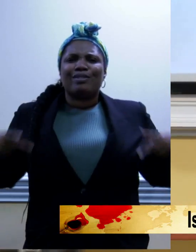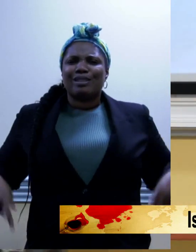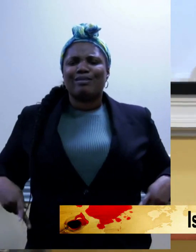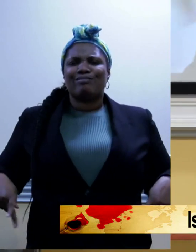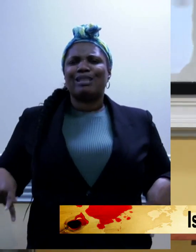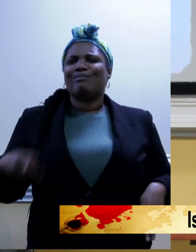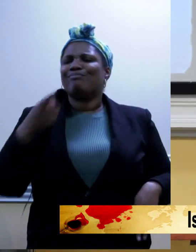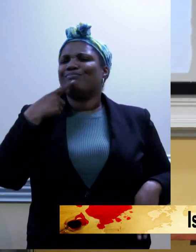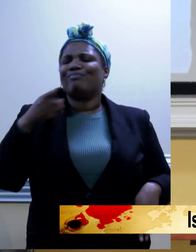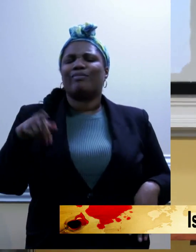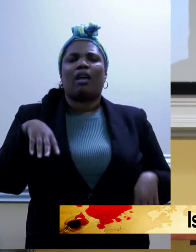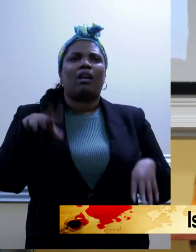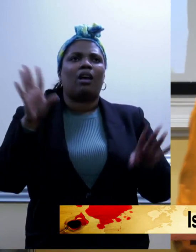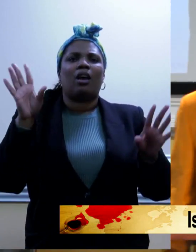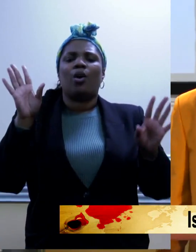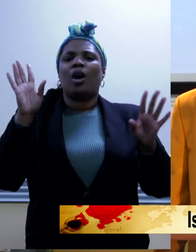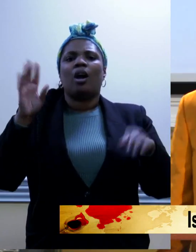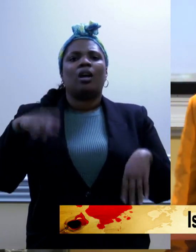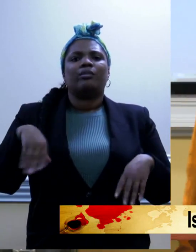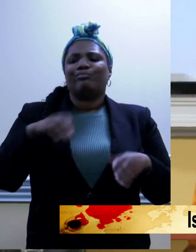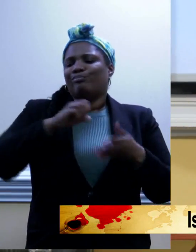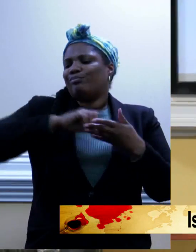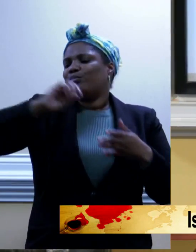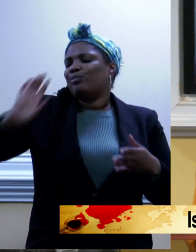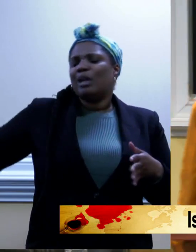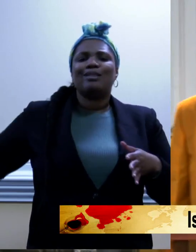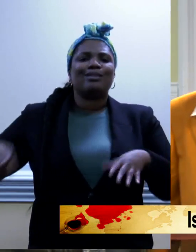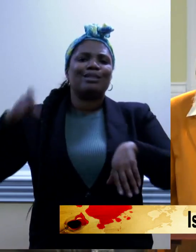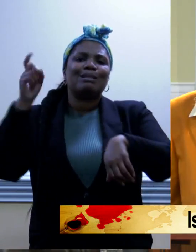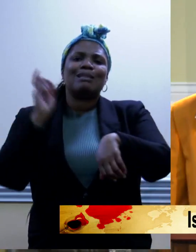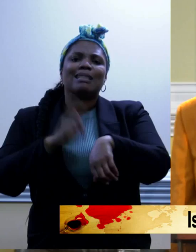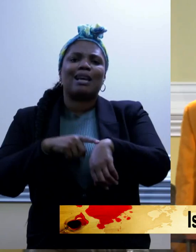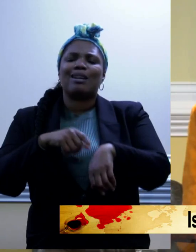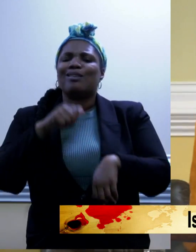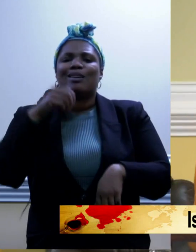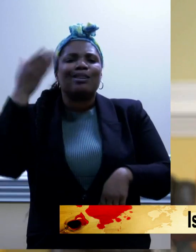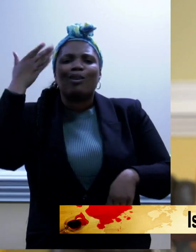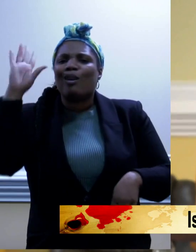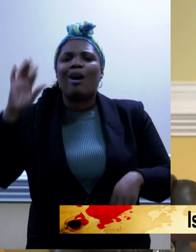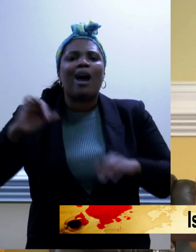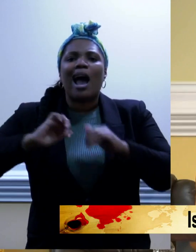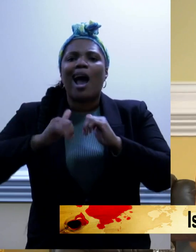gnats. You don't even know how to become God.